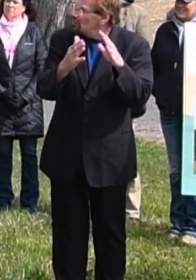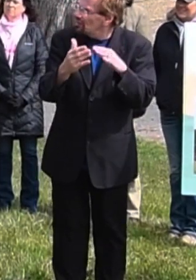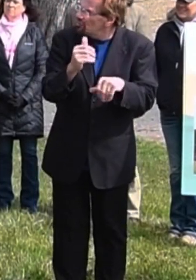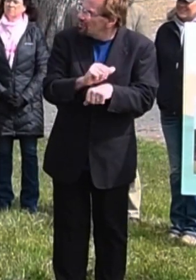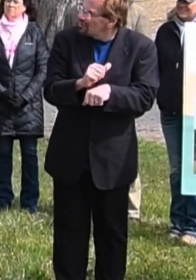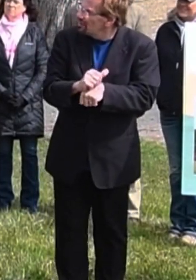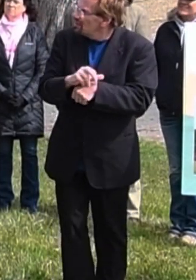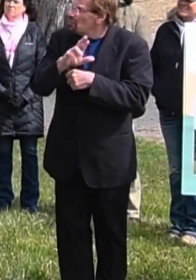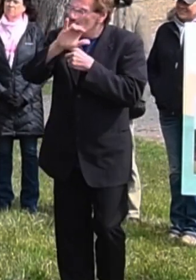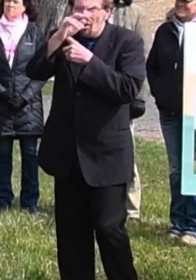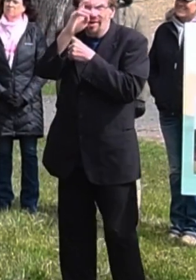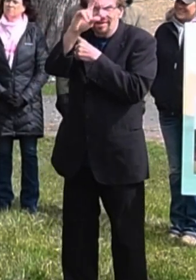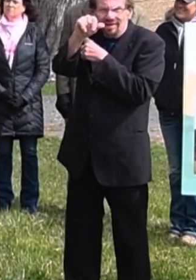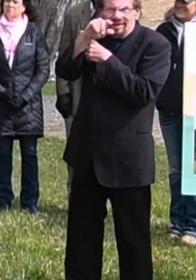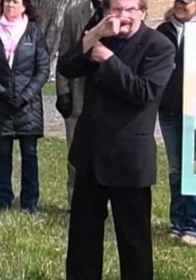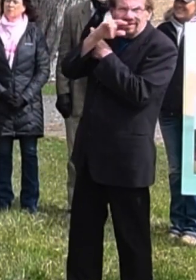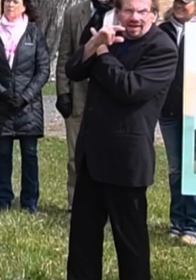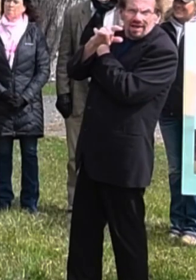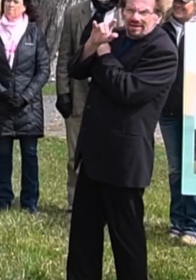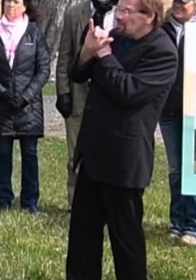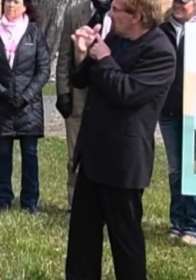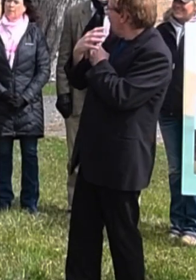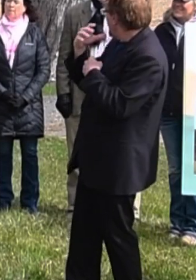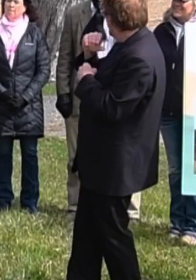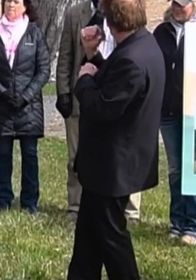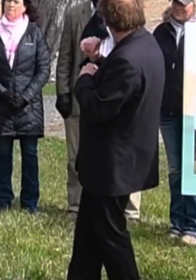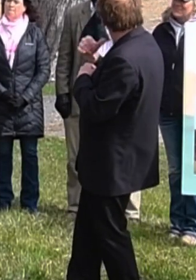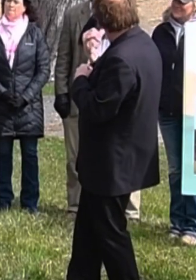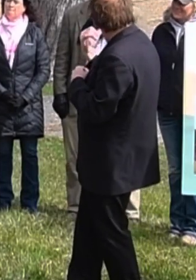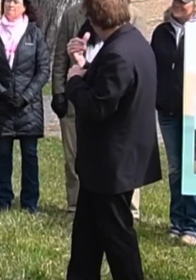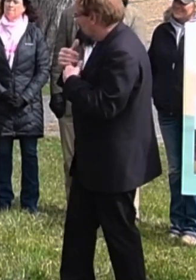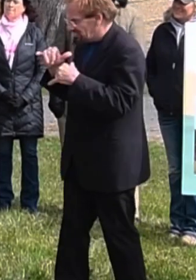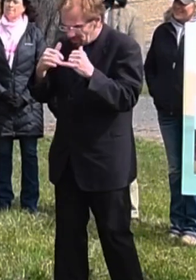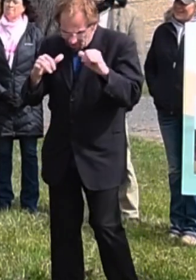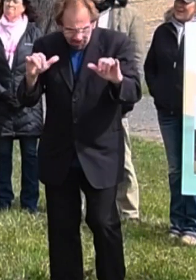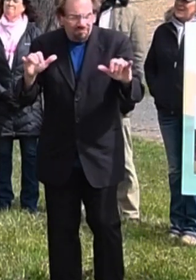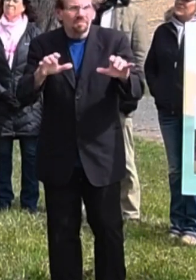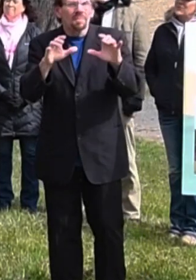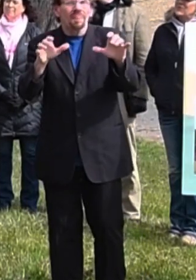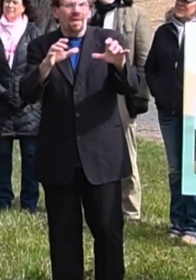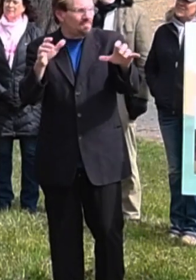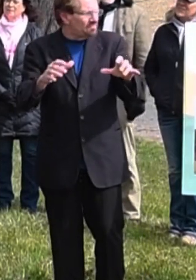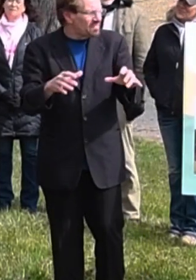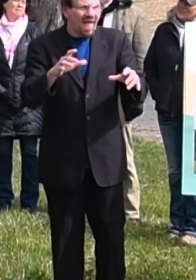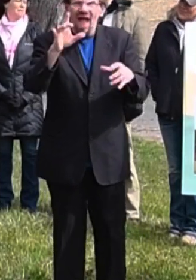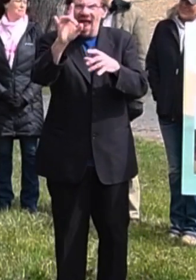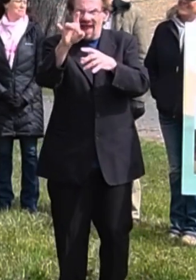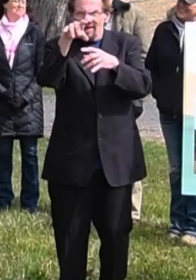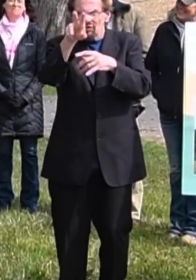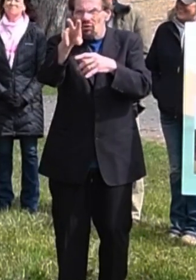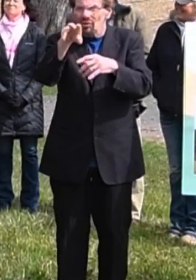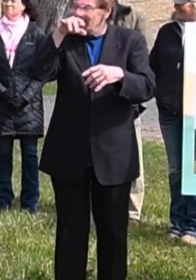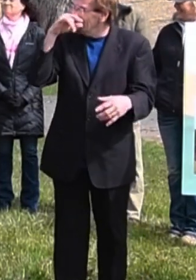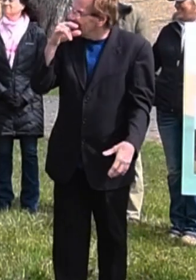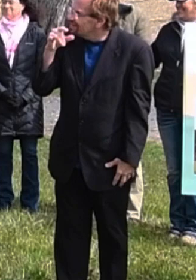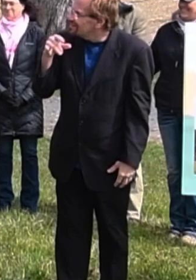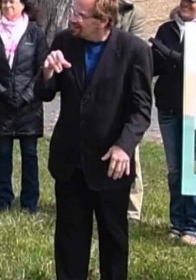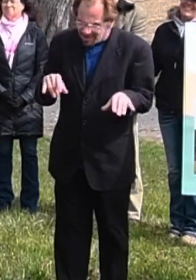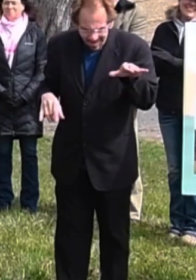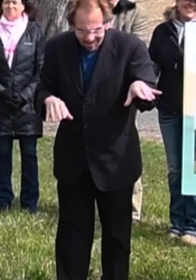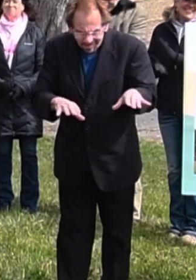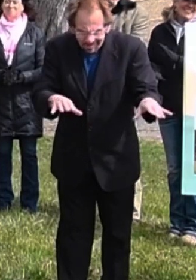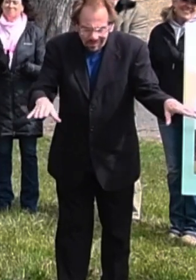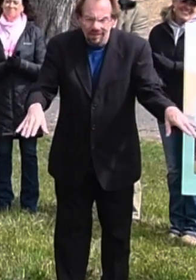Rhonda's kids are my kids' age, but you still doing junior showmanship? Yep. So she's still got the 82 little